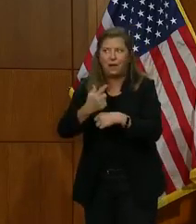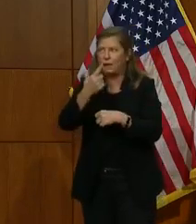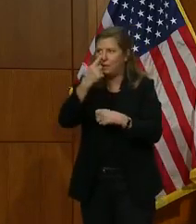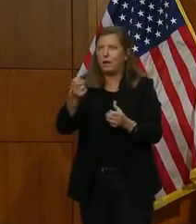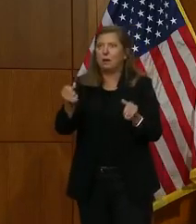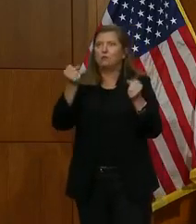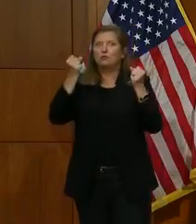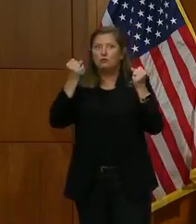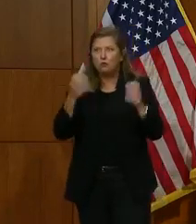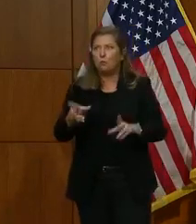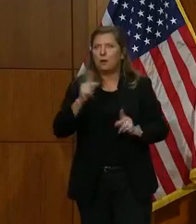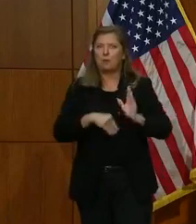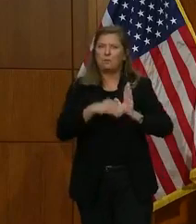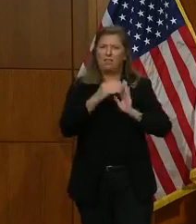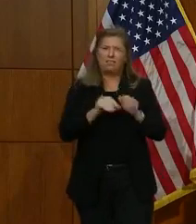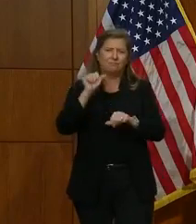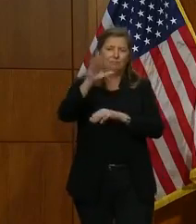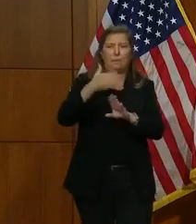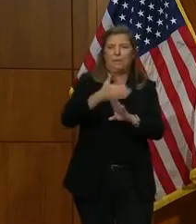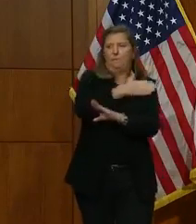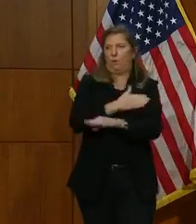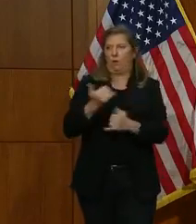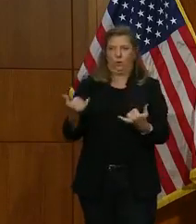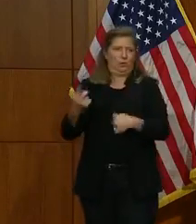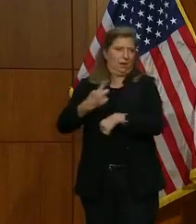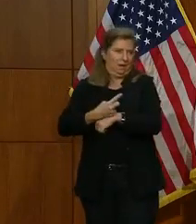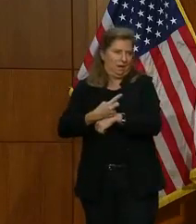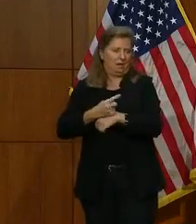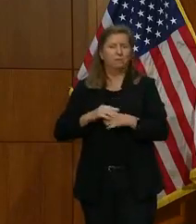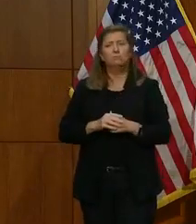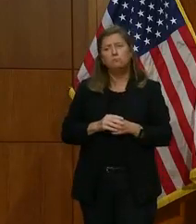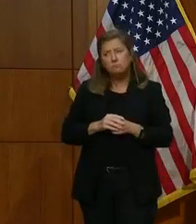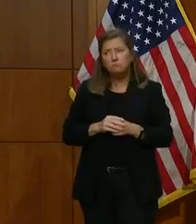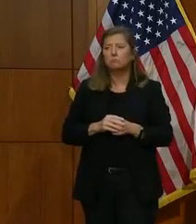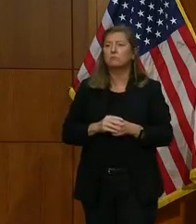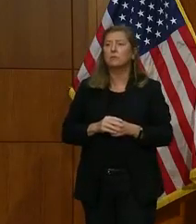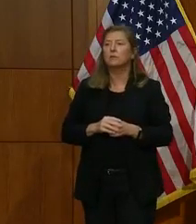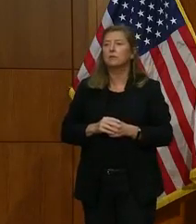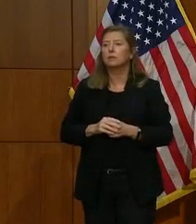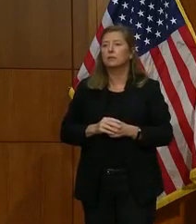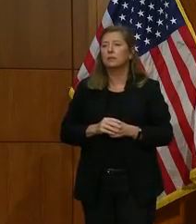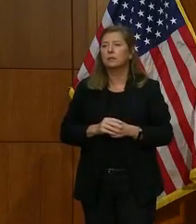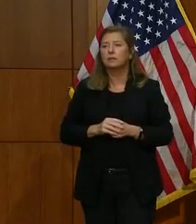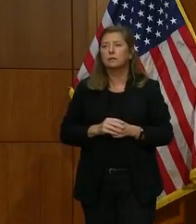large number that we saw prior to Election Day. So I think what we're seeing is